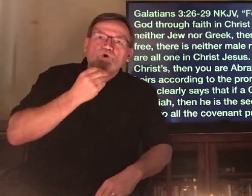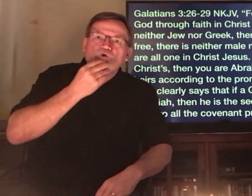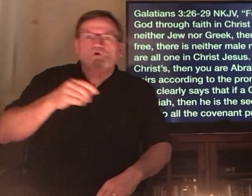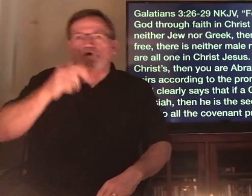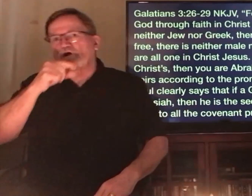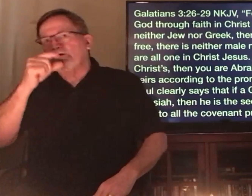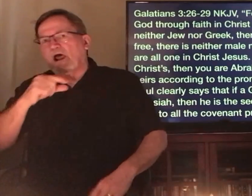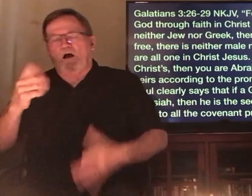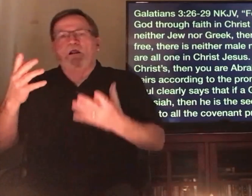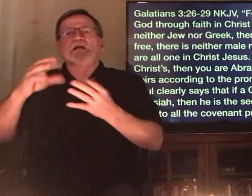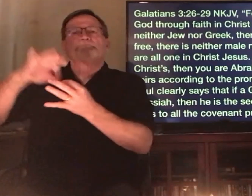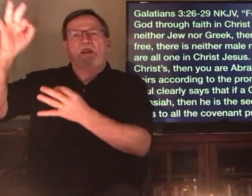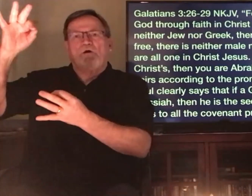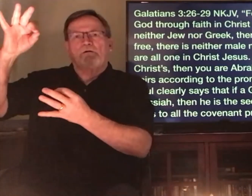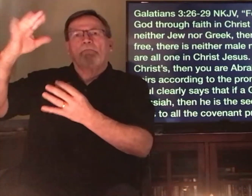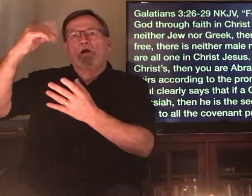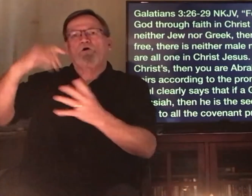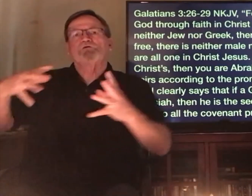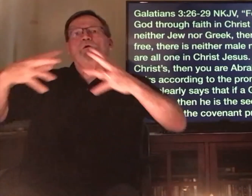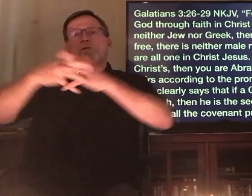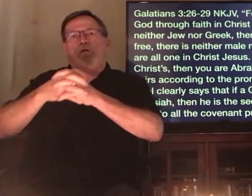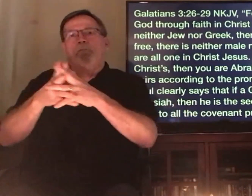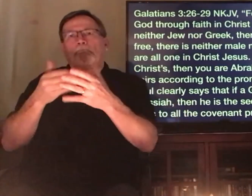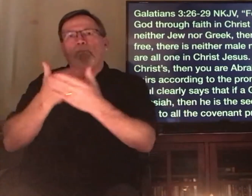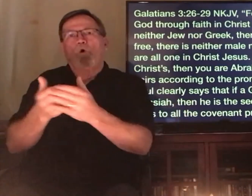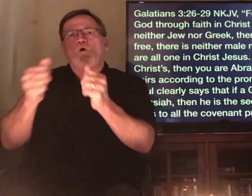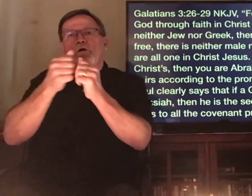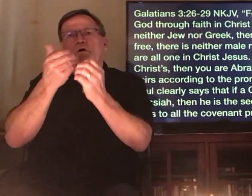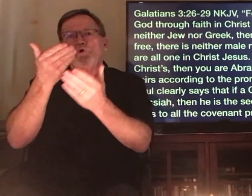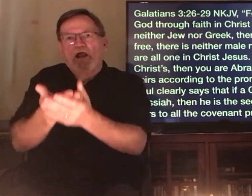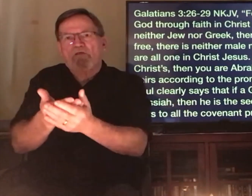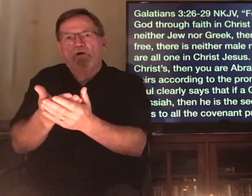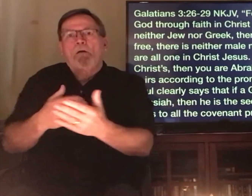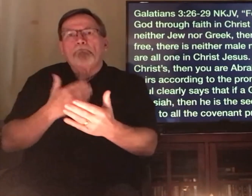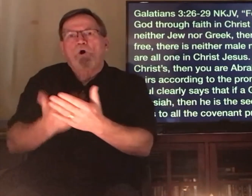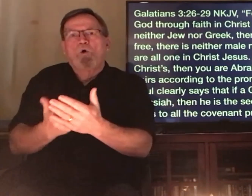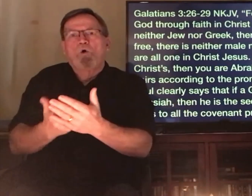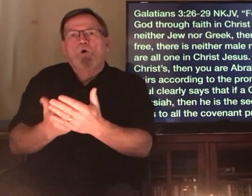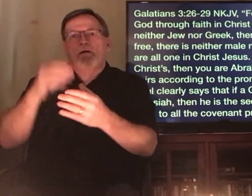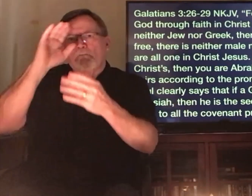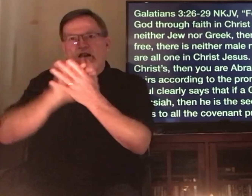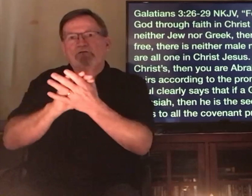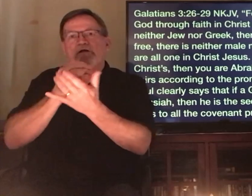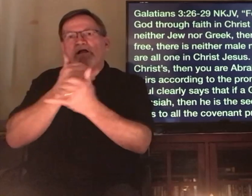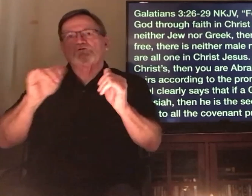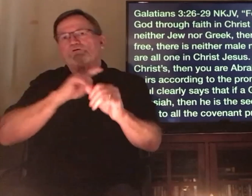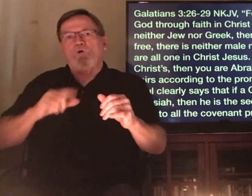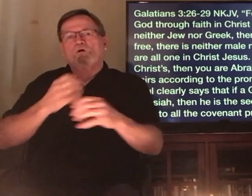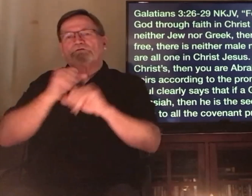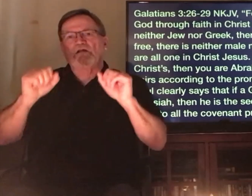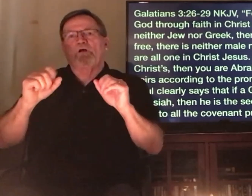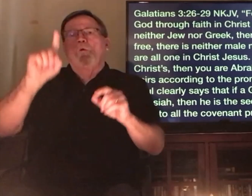one in Christ Jesus. If you belong to Christ, then you are Abraham's